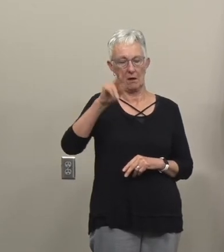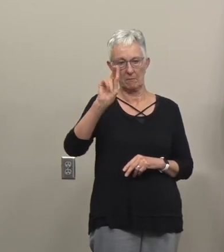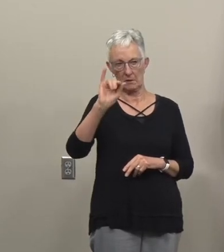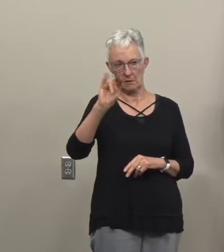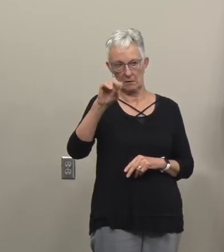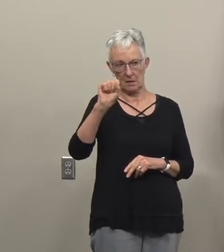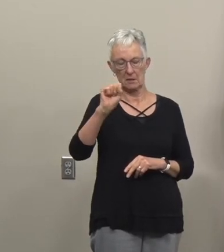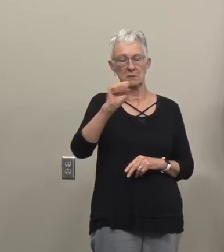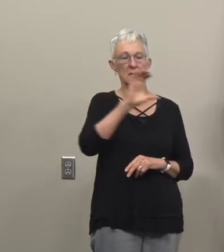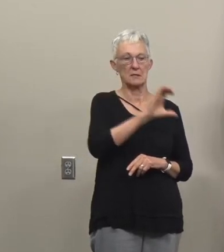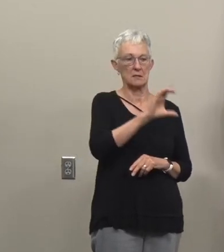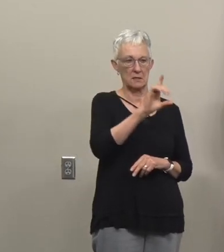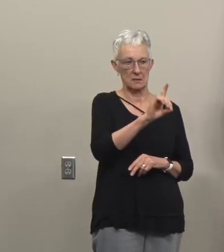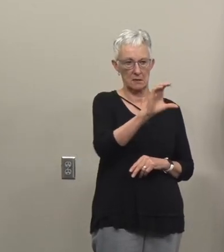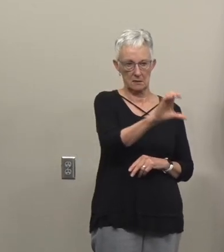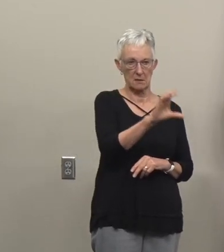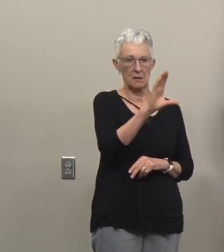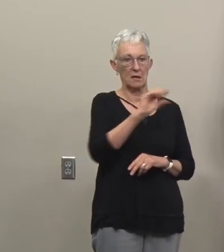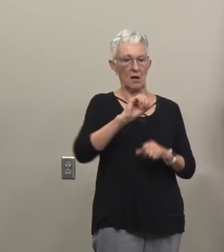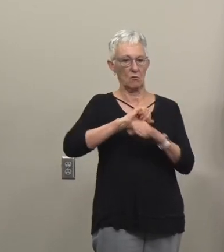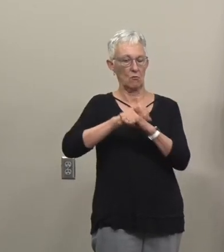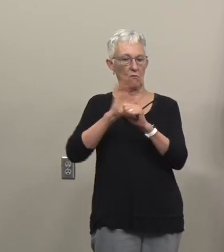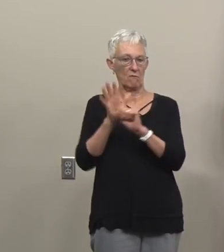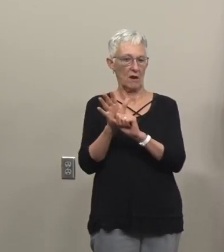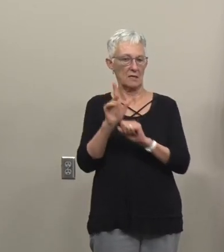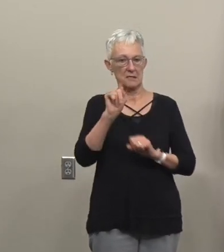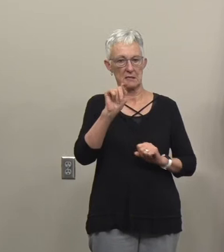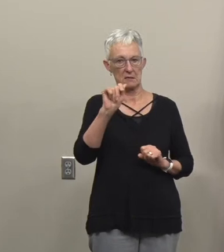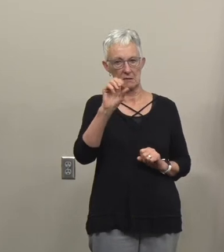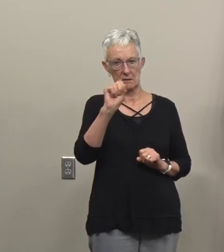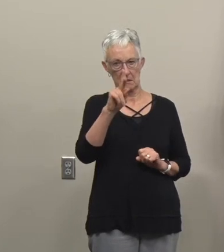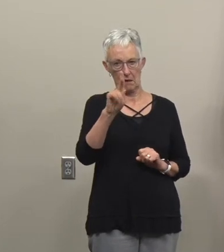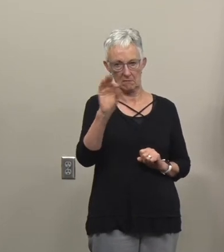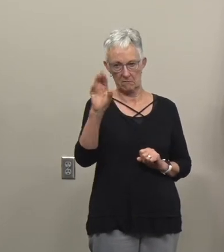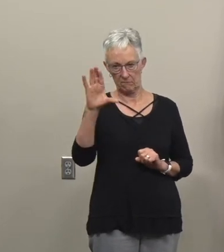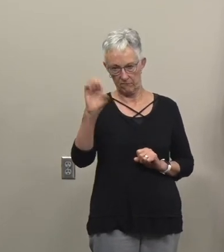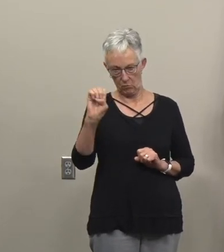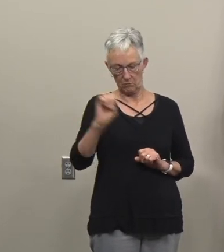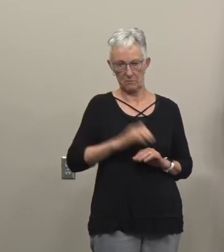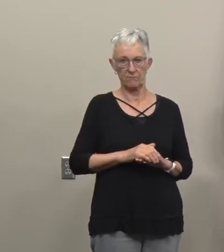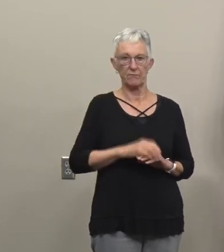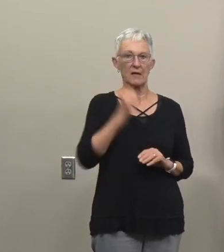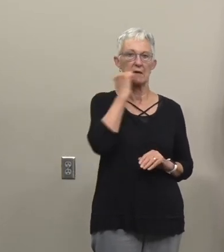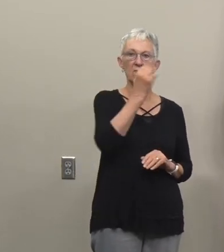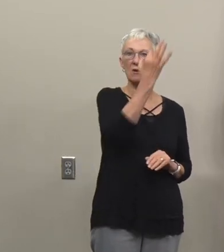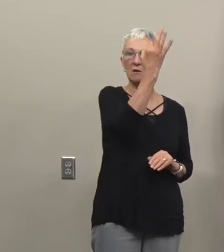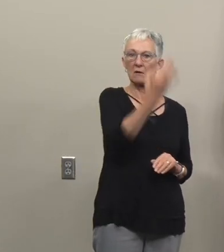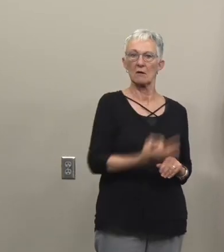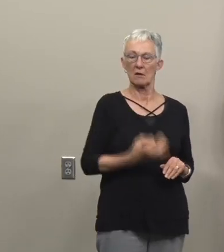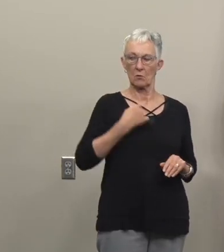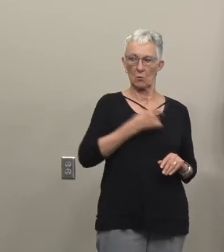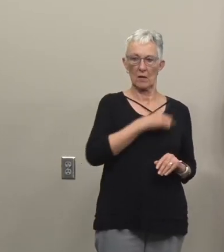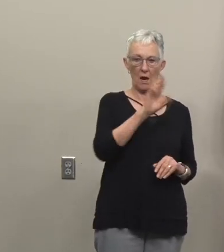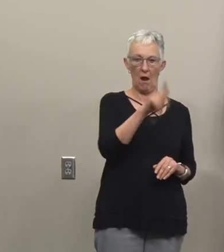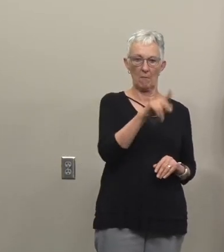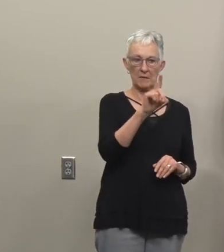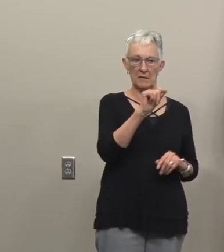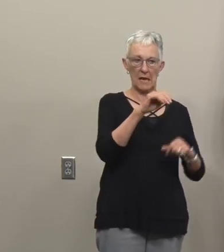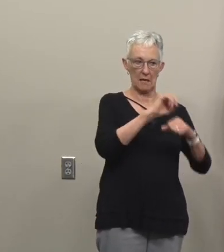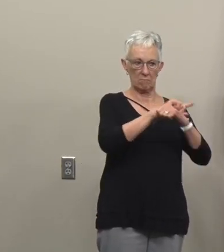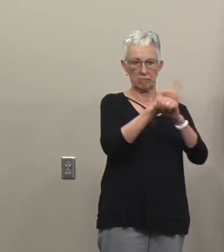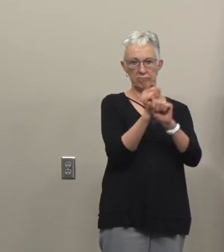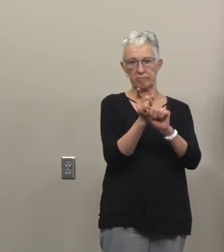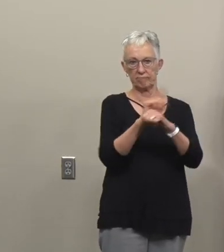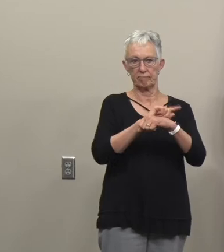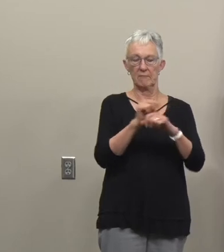and the White House Coronavirus Task Force. We update the dial each Friday based on local data to estimate how high